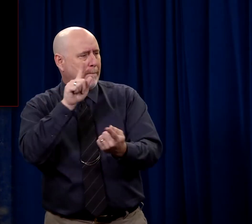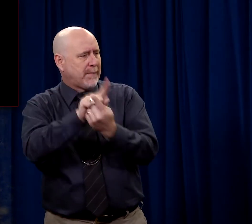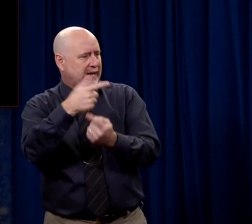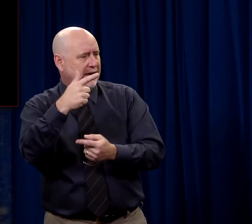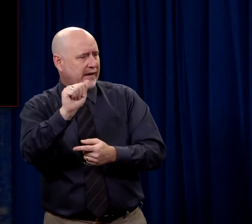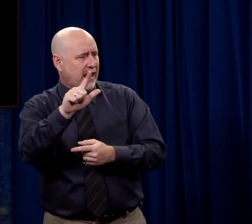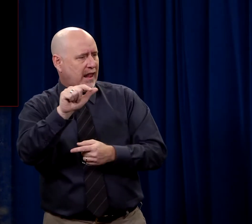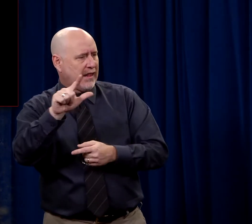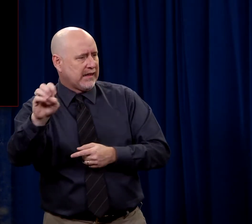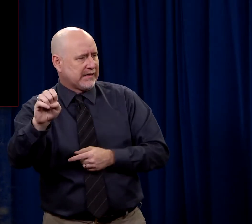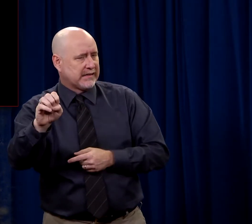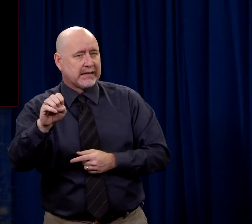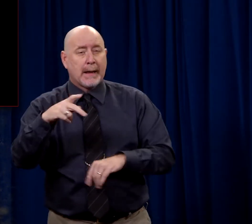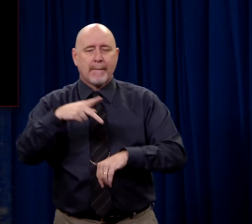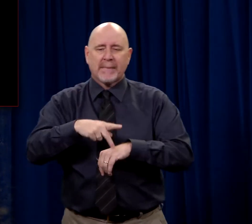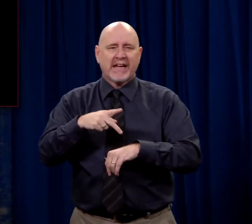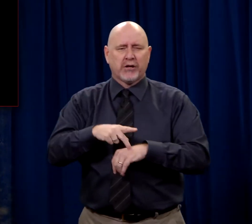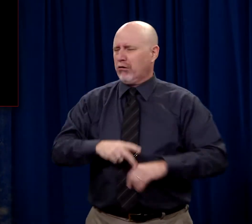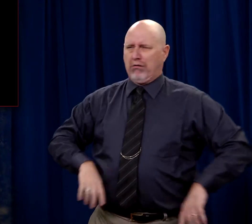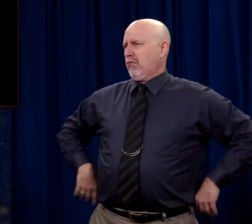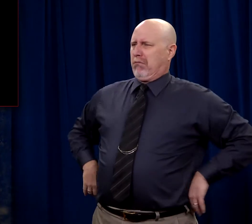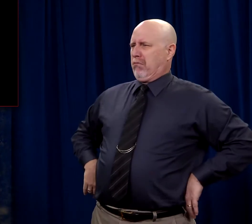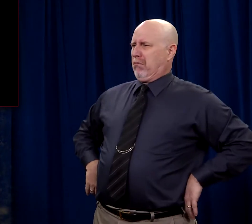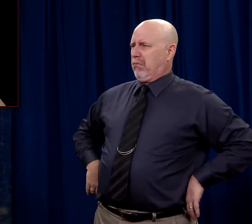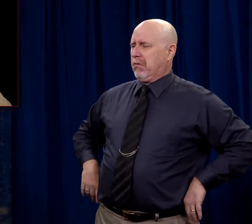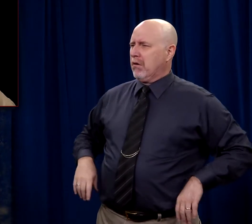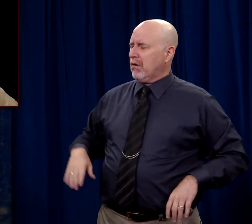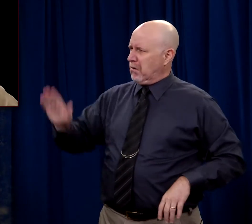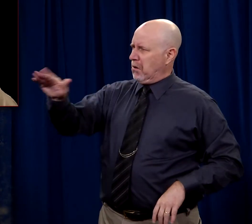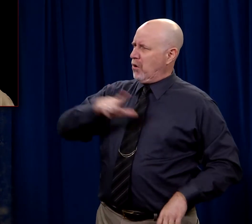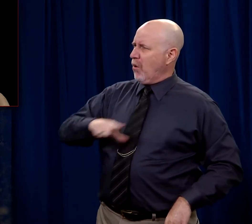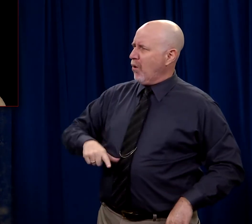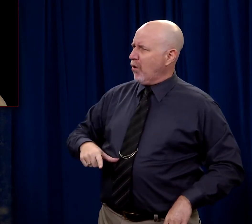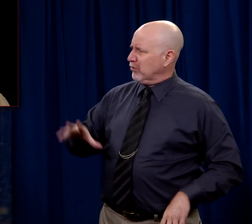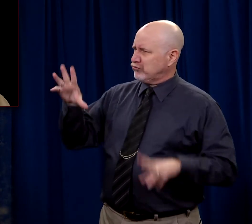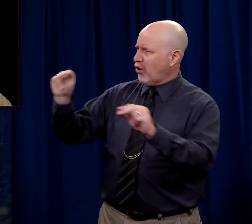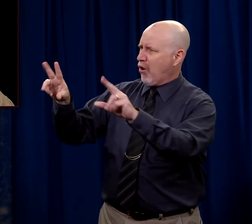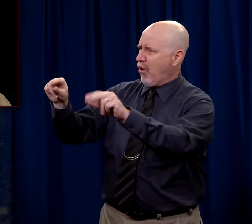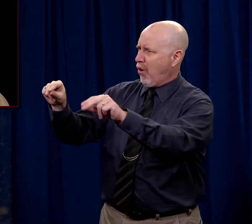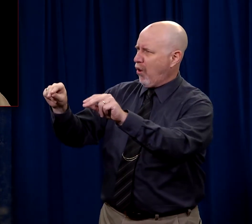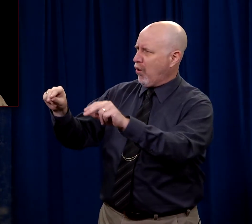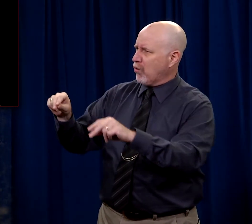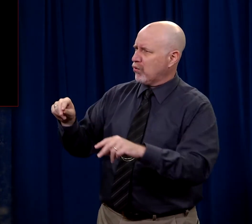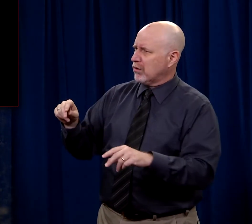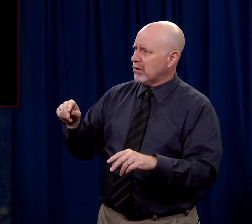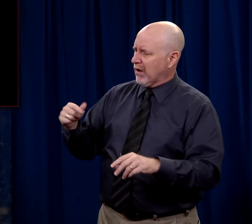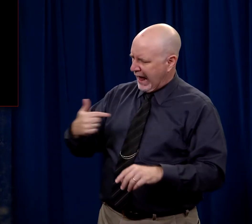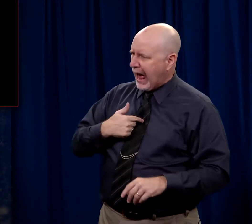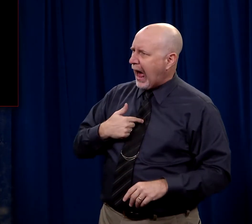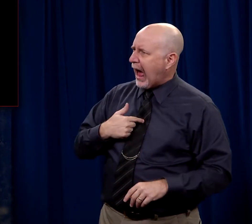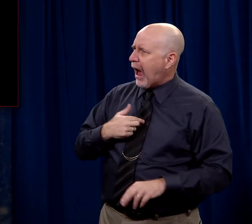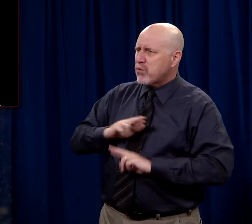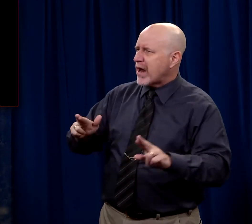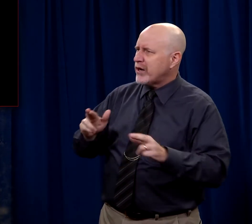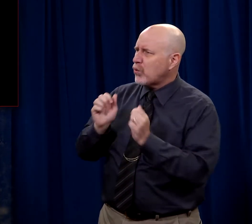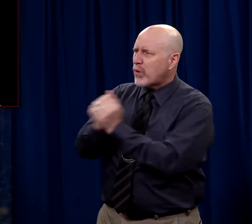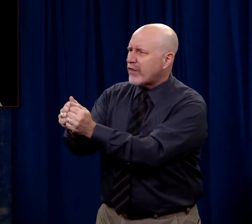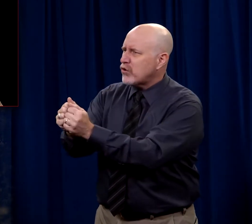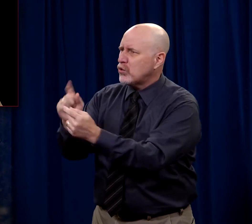Galilee and I'll meet you in Galilee. Peter was indignant. Peter said, well Lord, no listen. Lord, I'm ready to